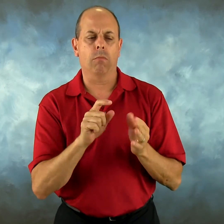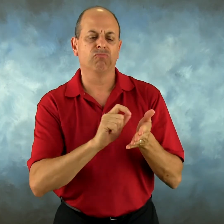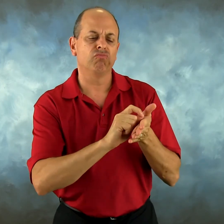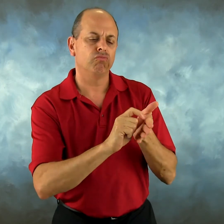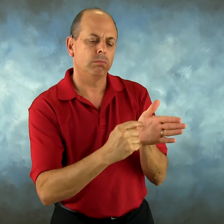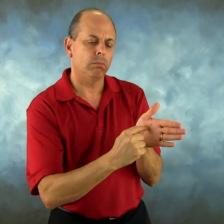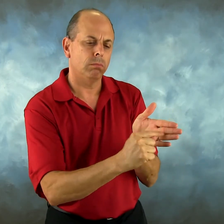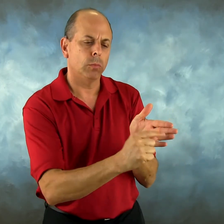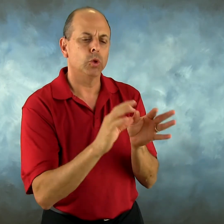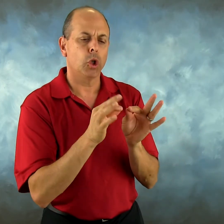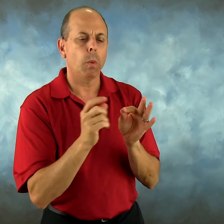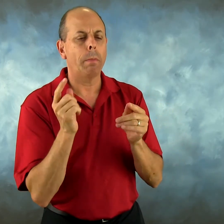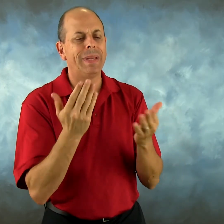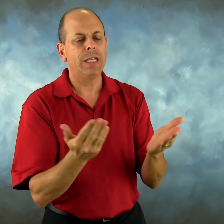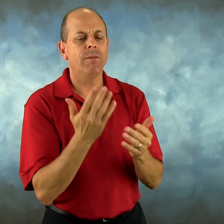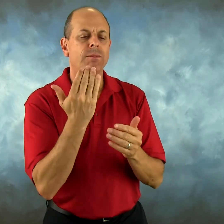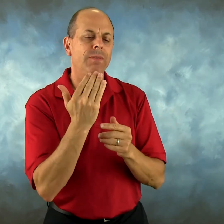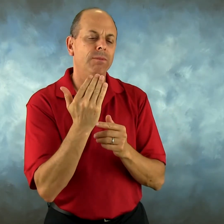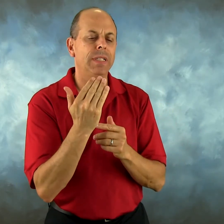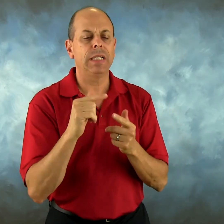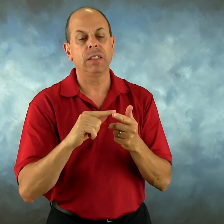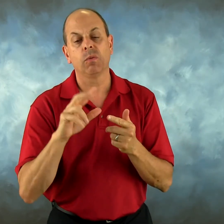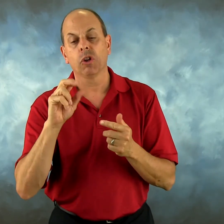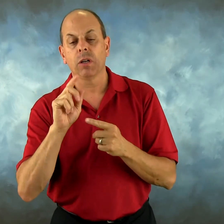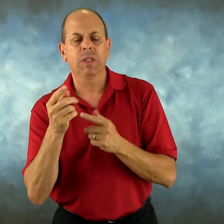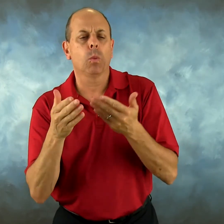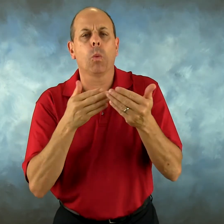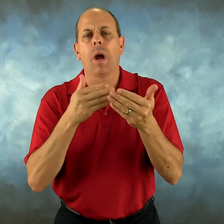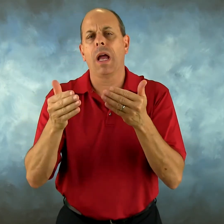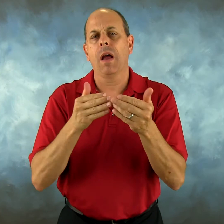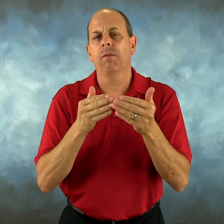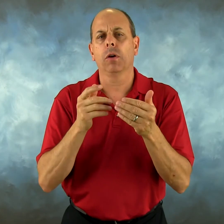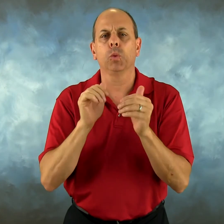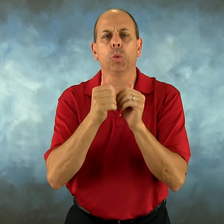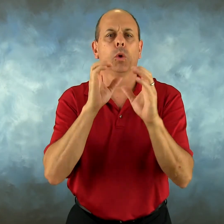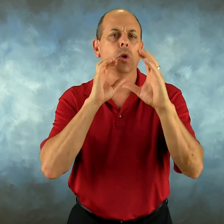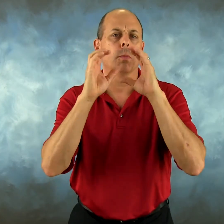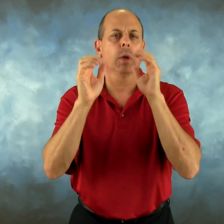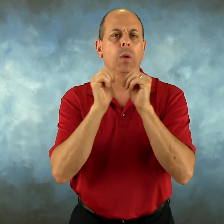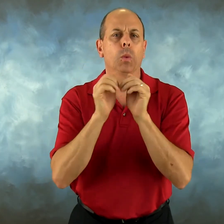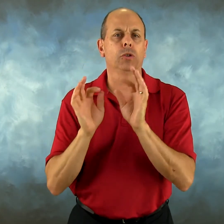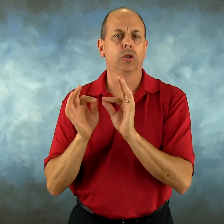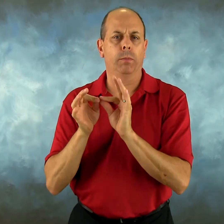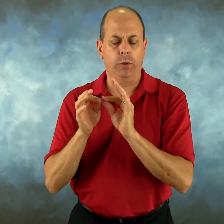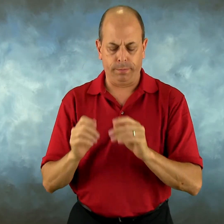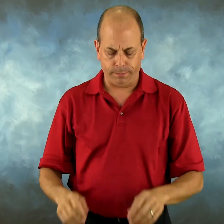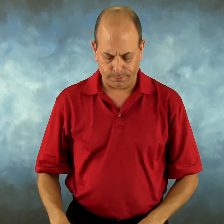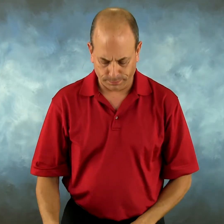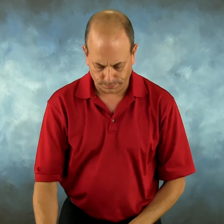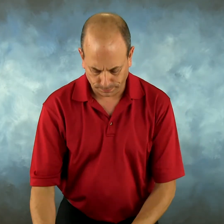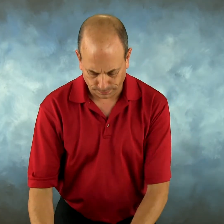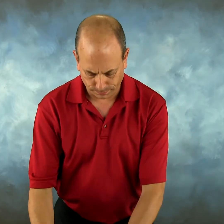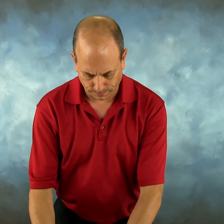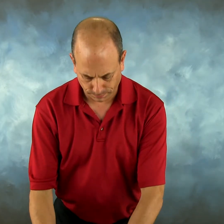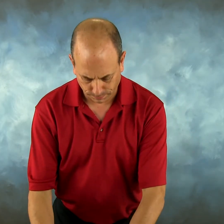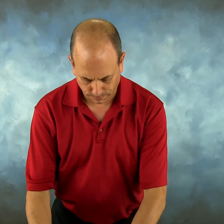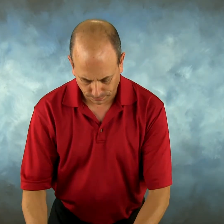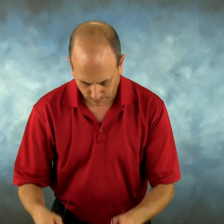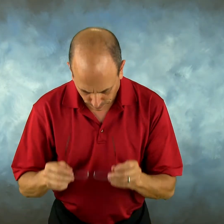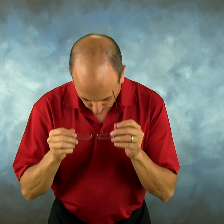and they'll get upset. If you write a note letting them know that the interpreter will be here in 15 or 30 minutes, that will help